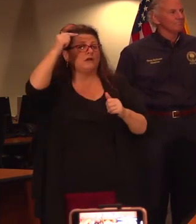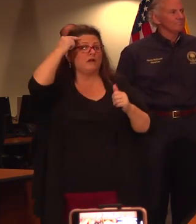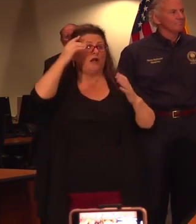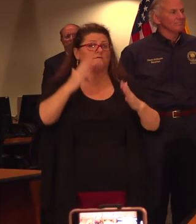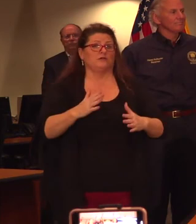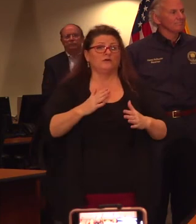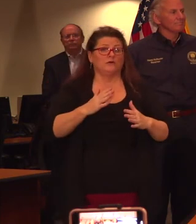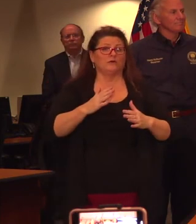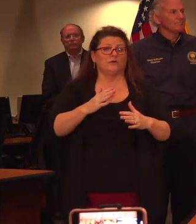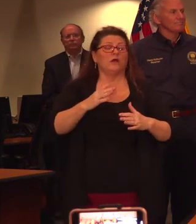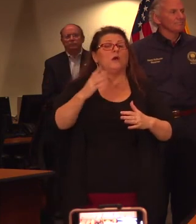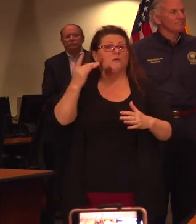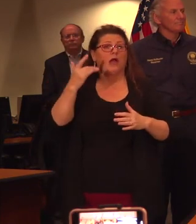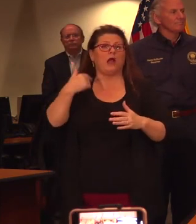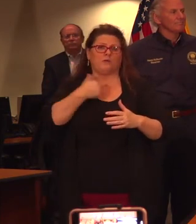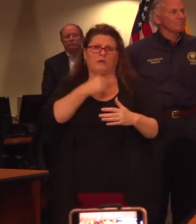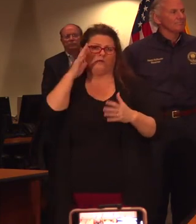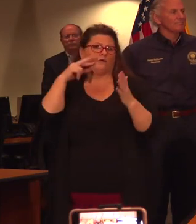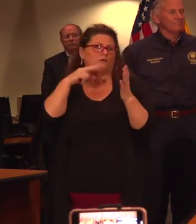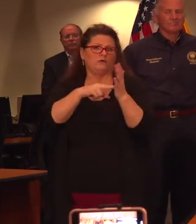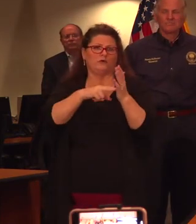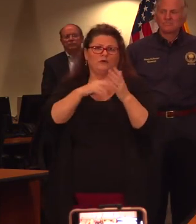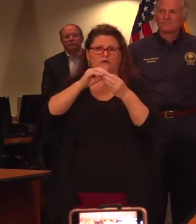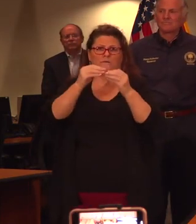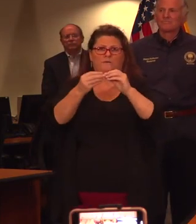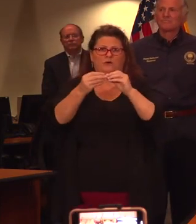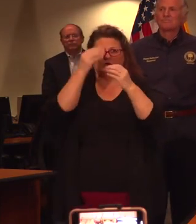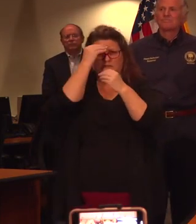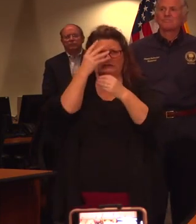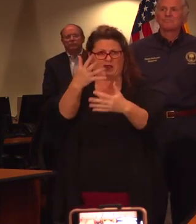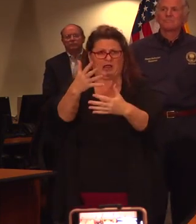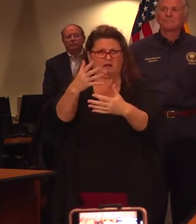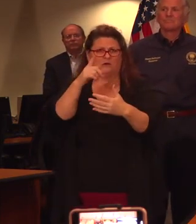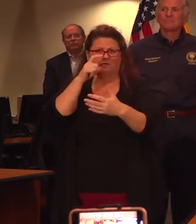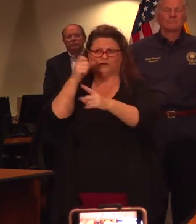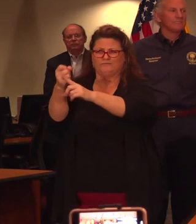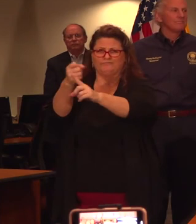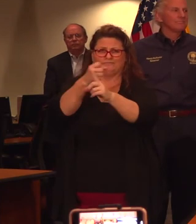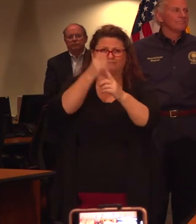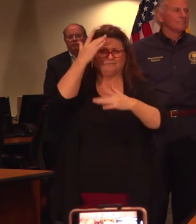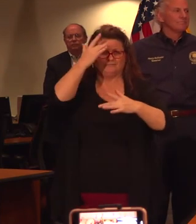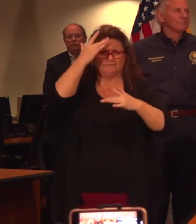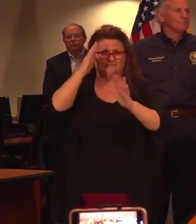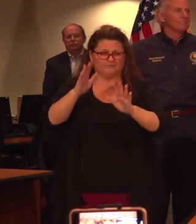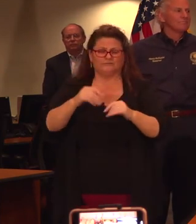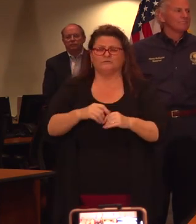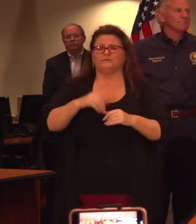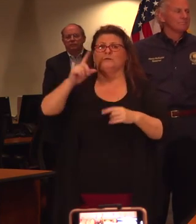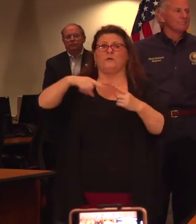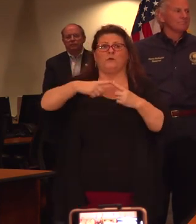the data to tell us about disease activity. So when we reach a period that we are clearly on the